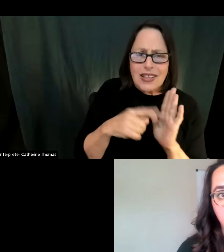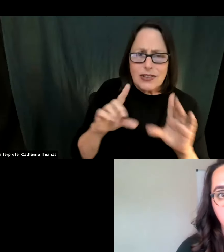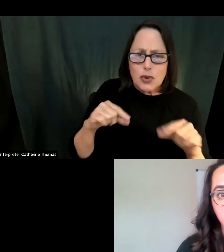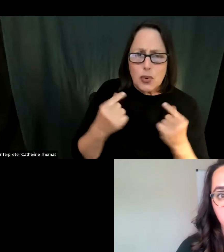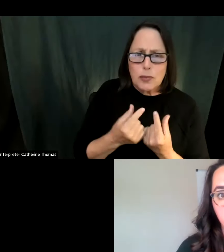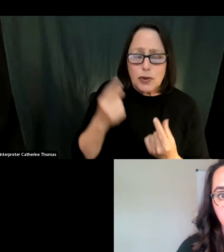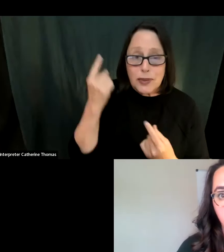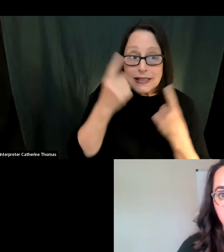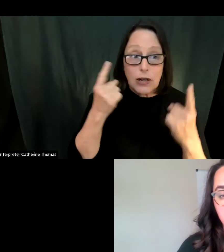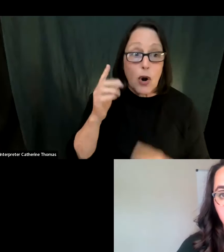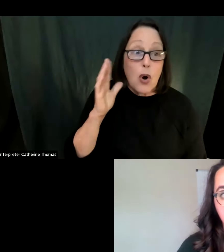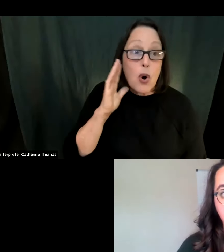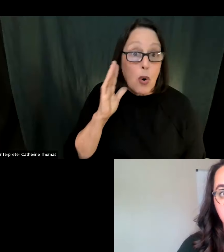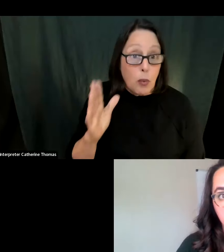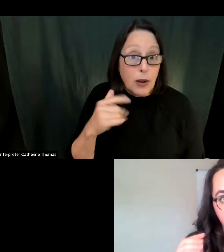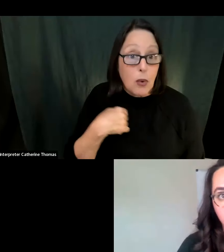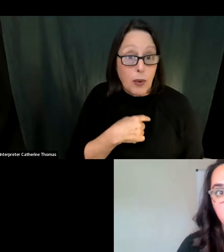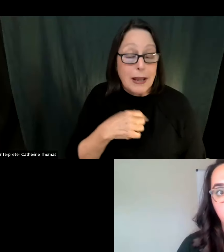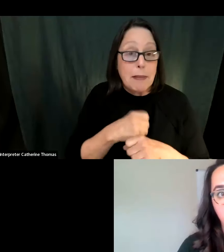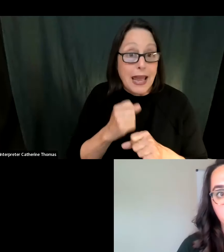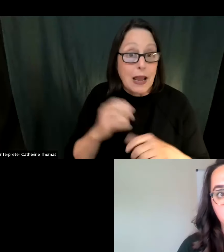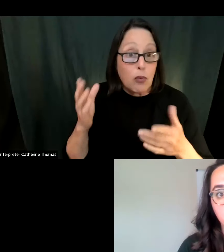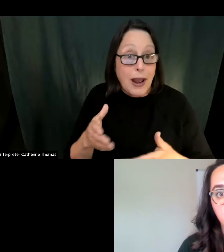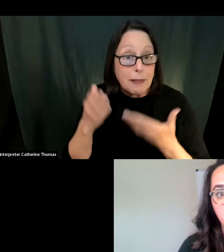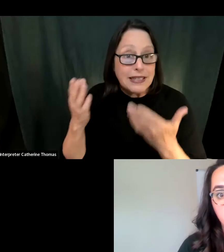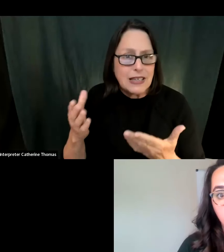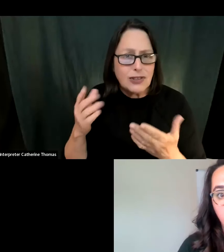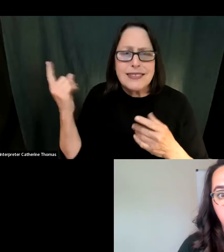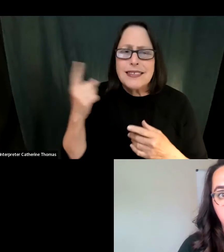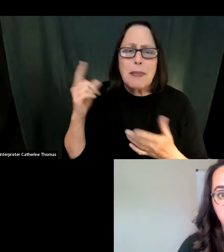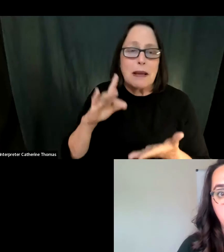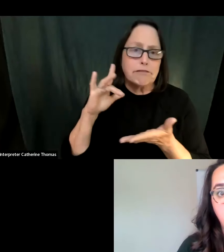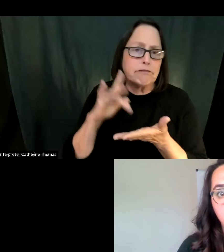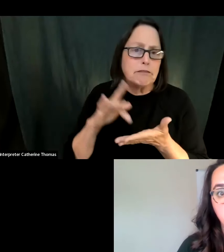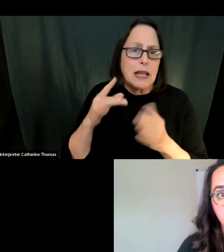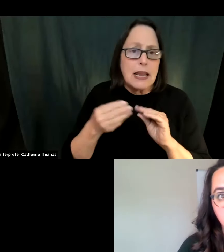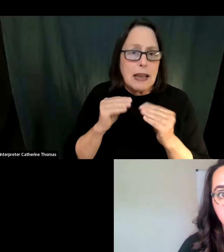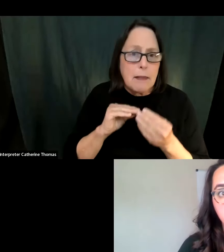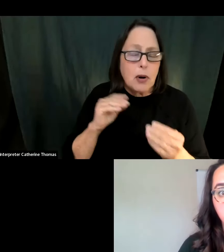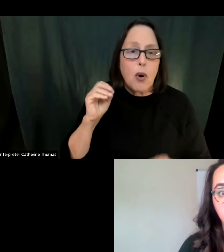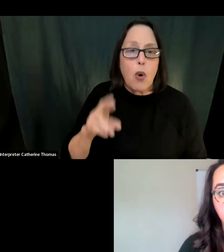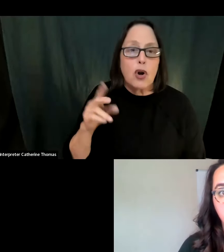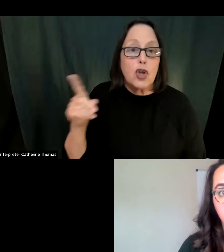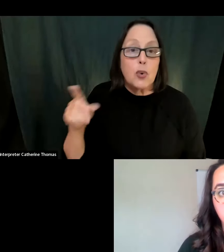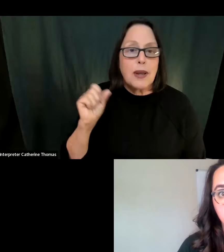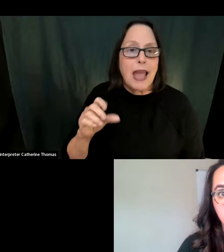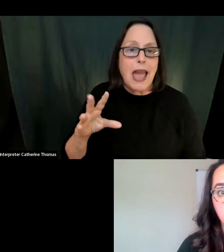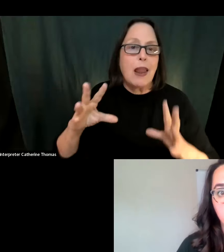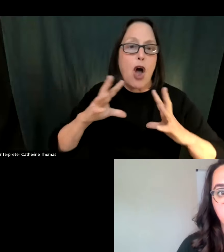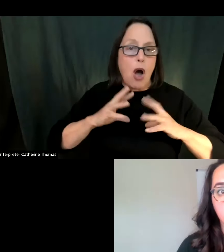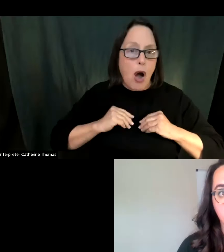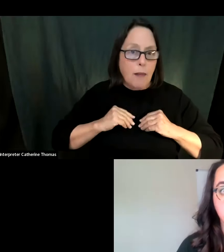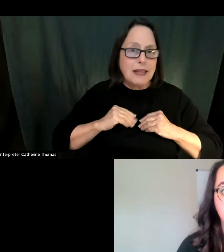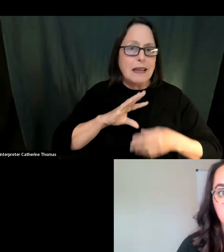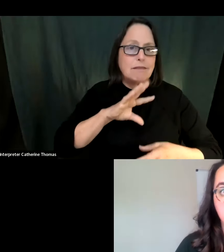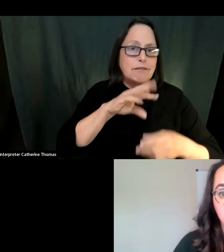make a recommendation that there is a number you can press or something where there's an opt-in to a system